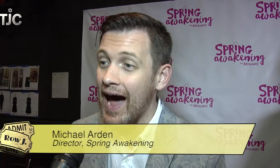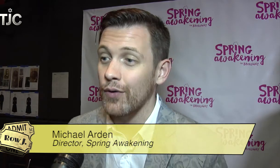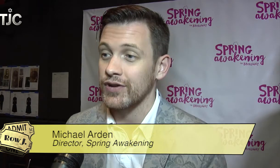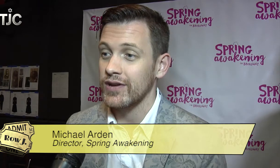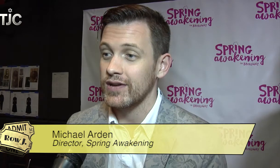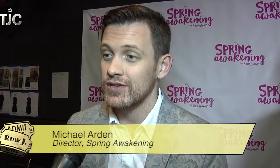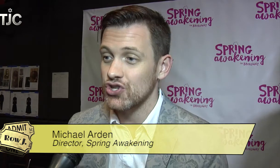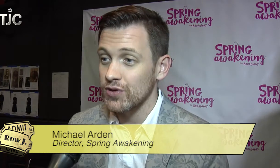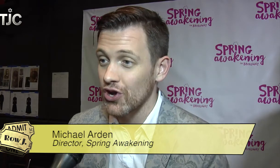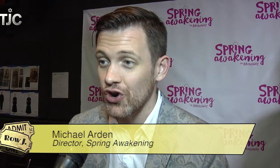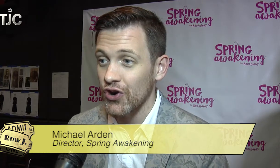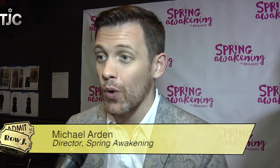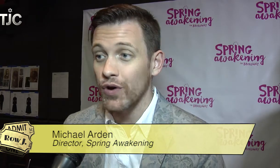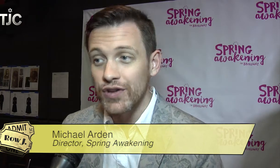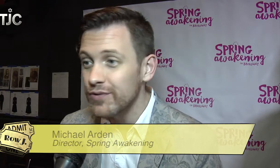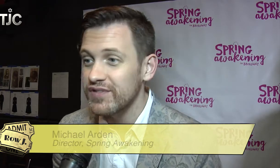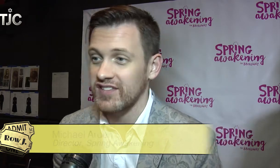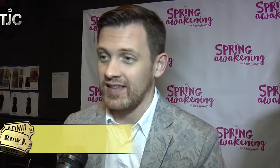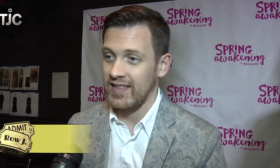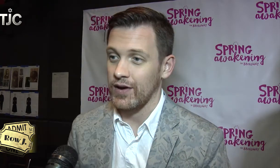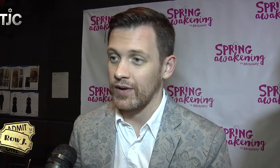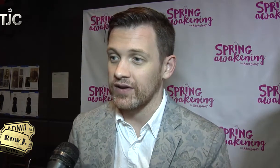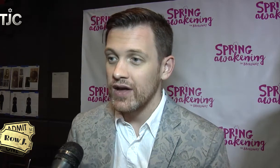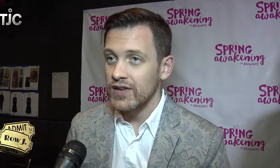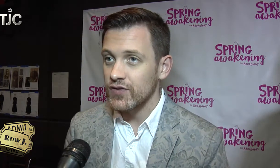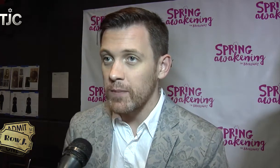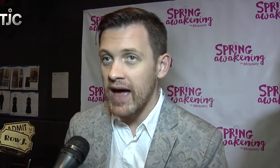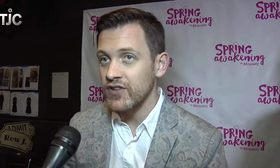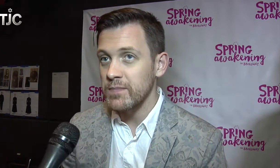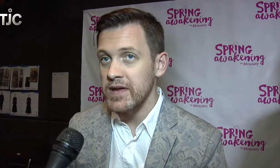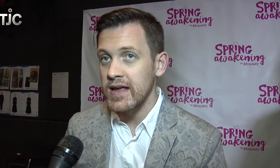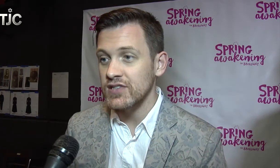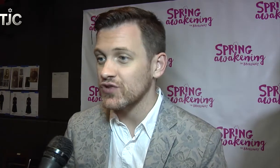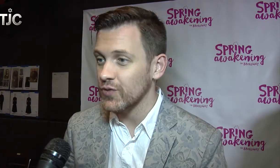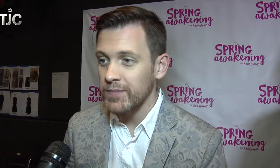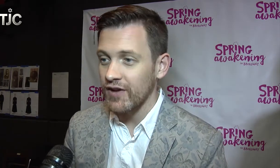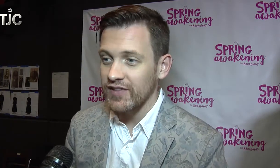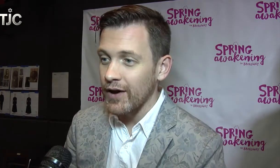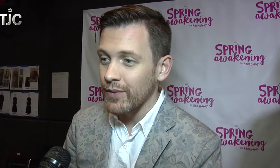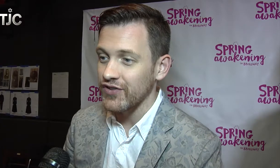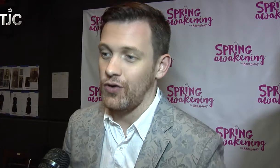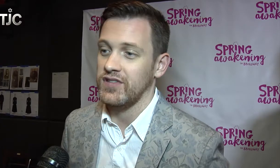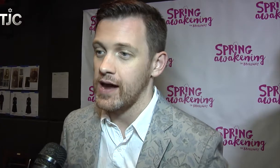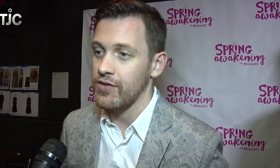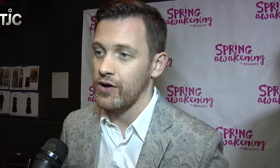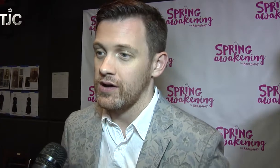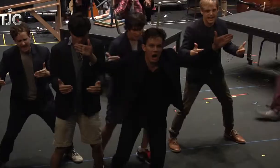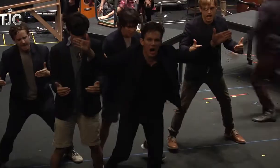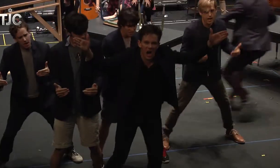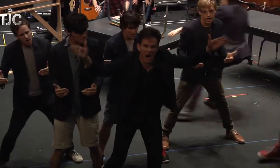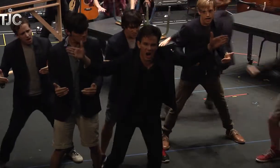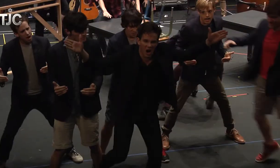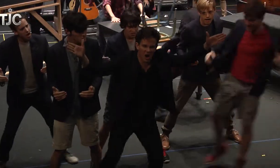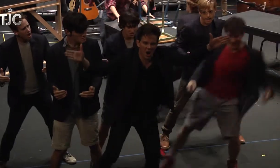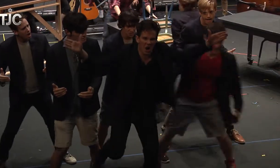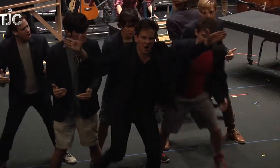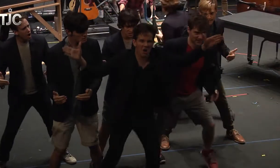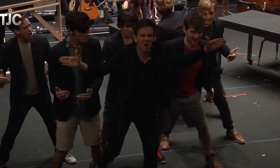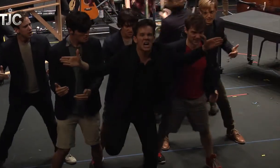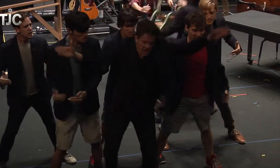allowed to learn or use sign language. So imagine being stripped of language altogether. The use of sign language and the setting